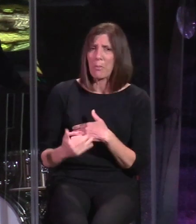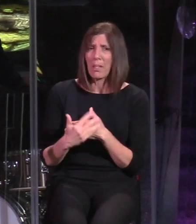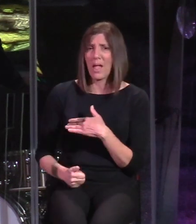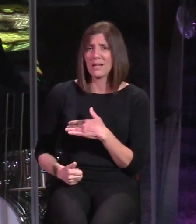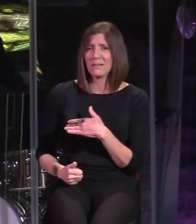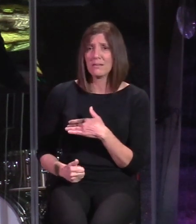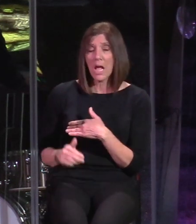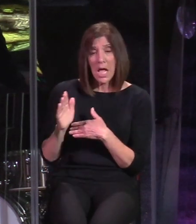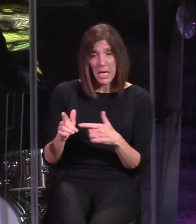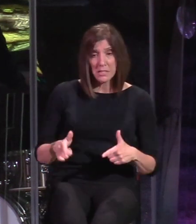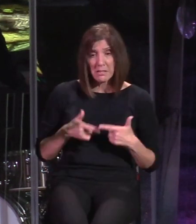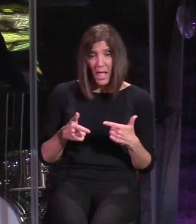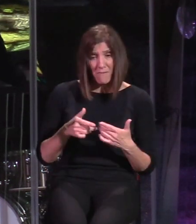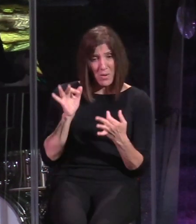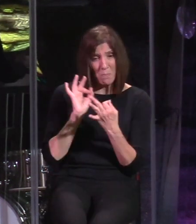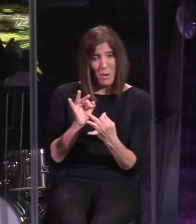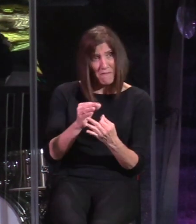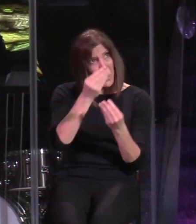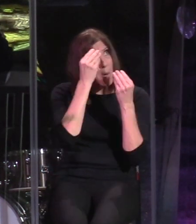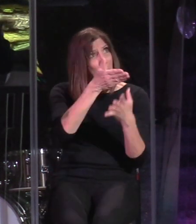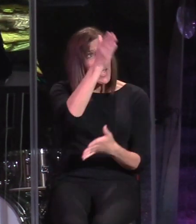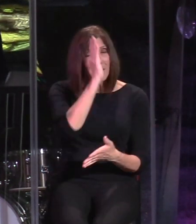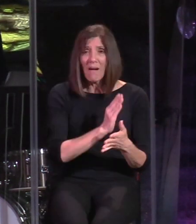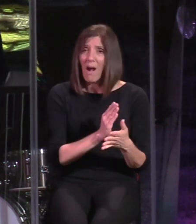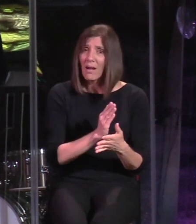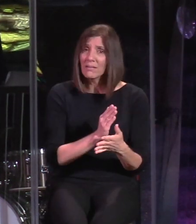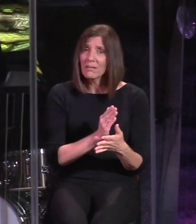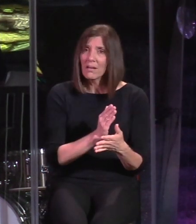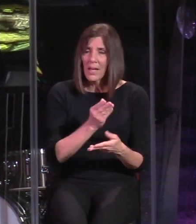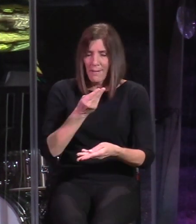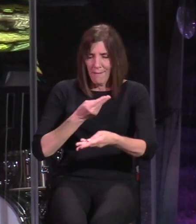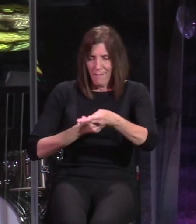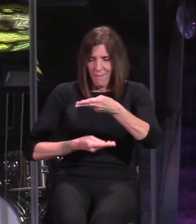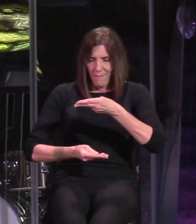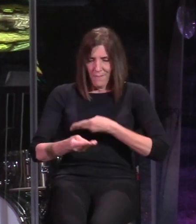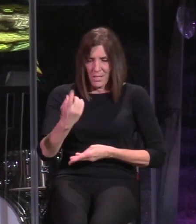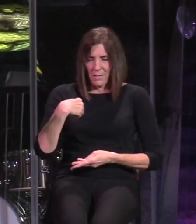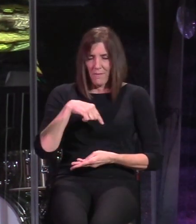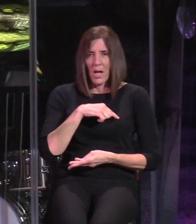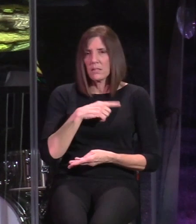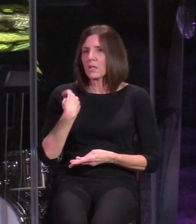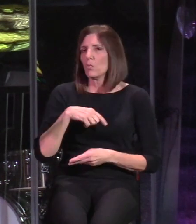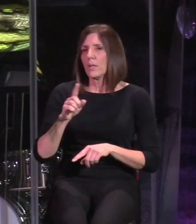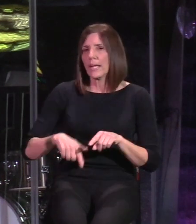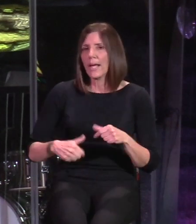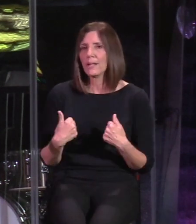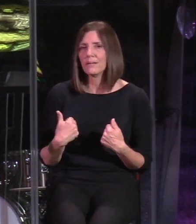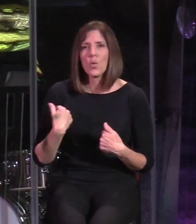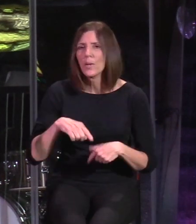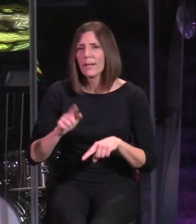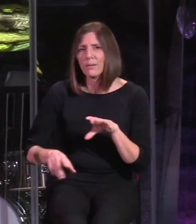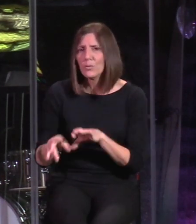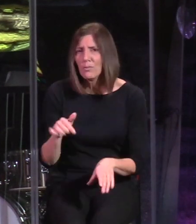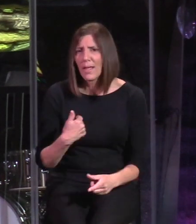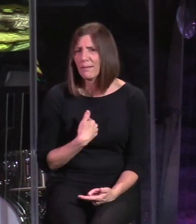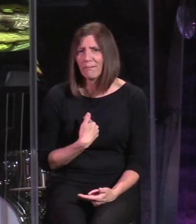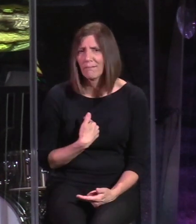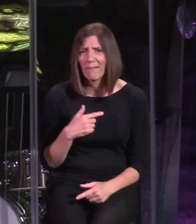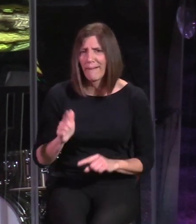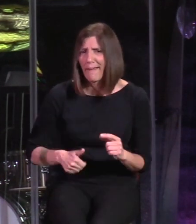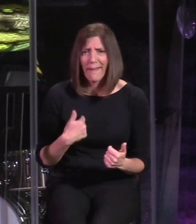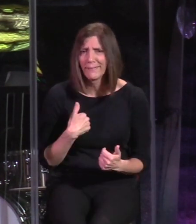lived a perfectly obedient life in our place. You see, he did what you could not and what I could